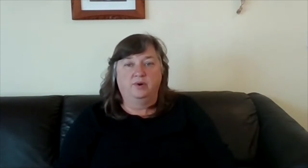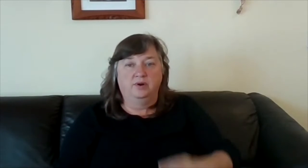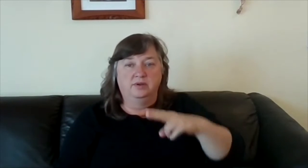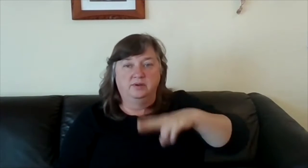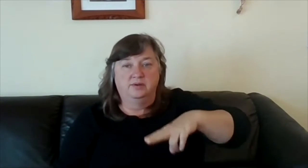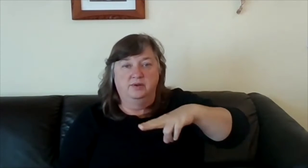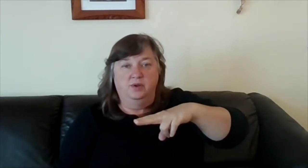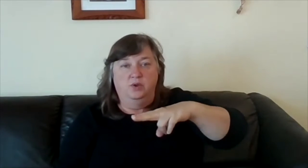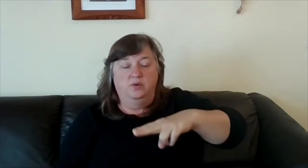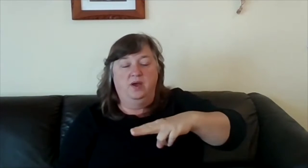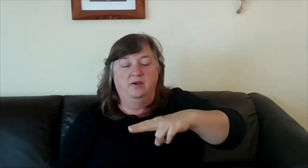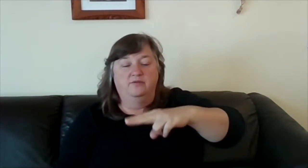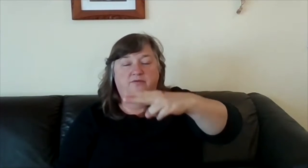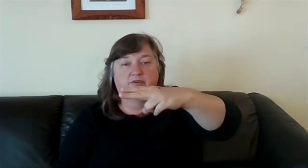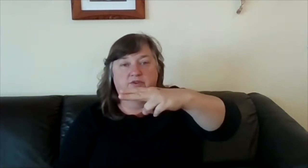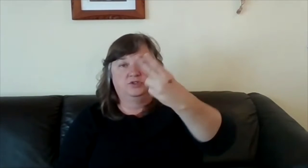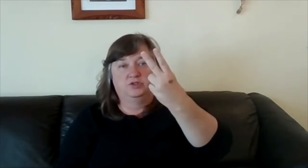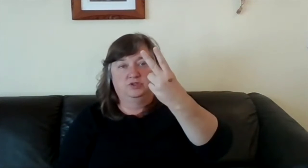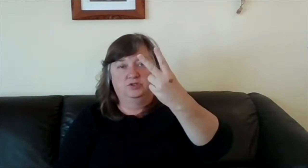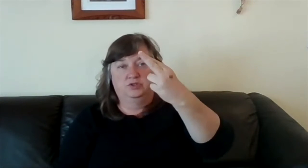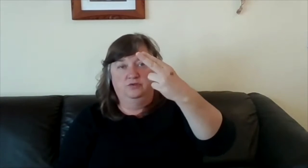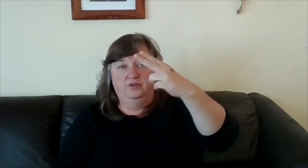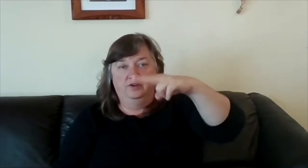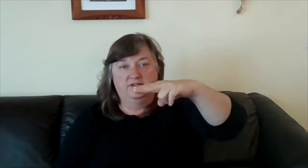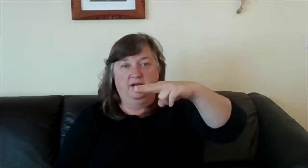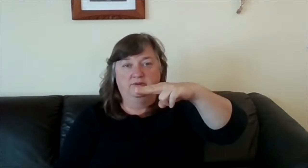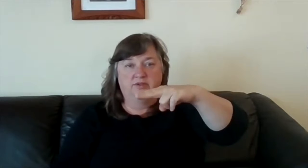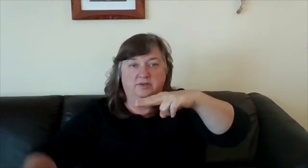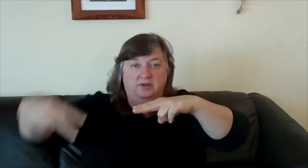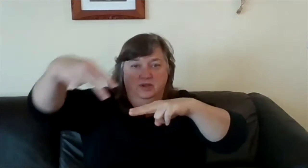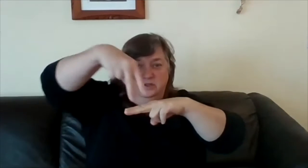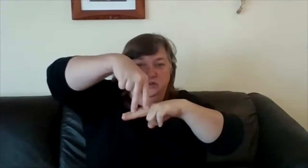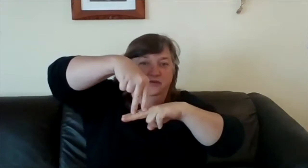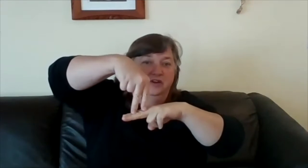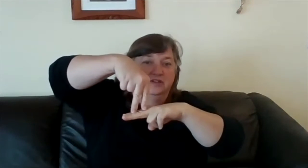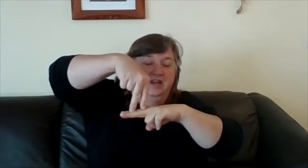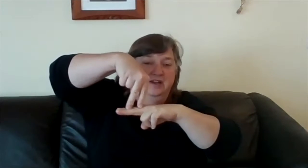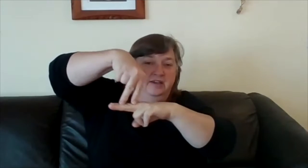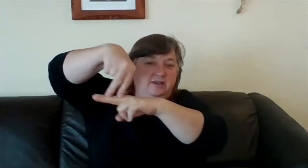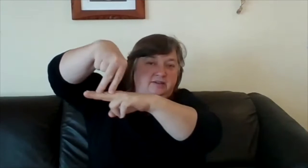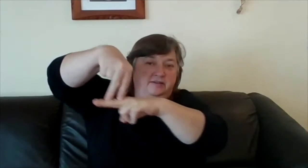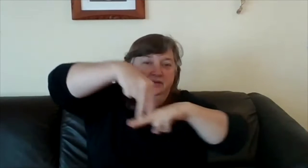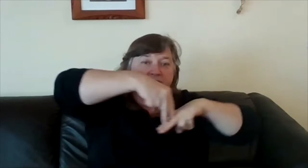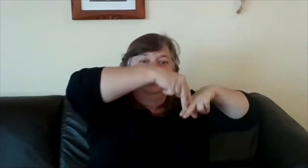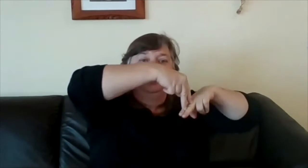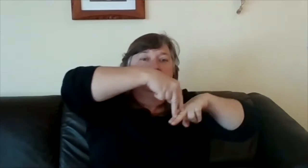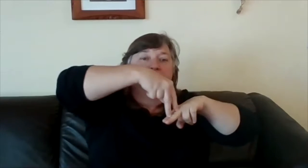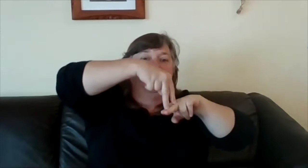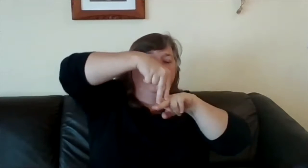Skateboard, you have two fingers out, two fingers standing, and you